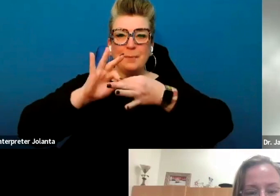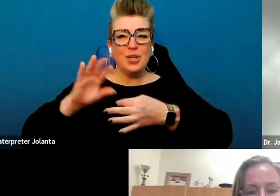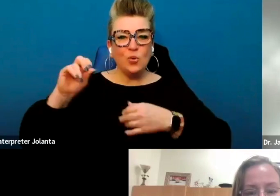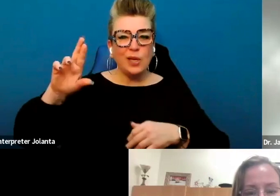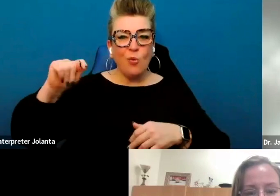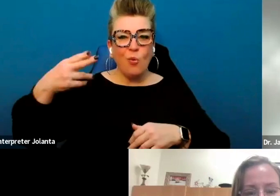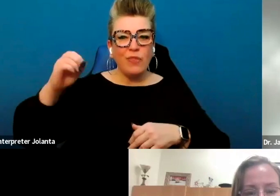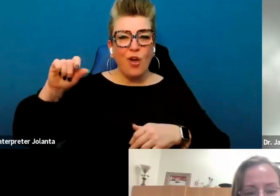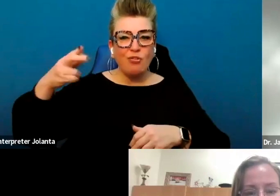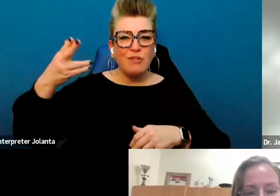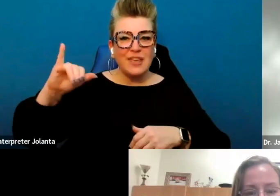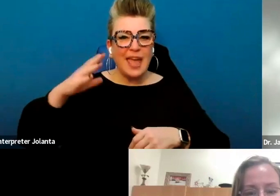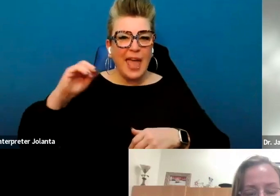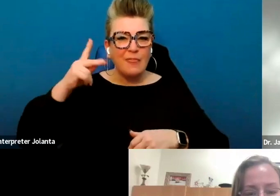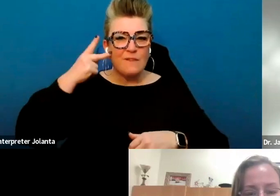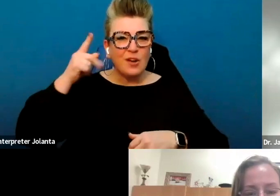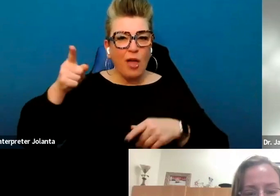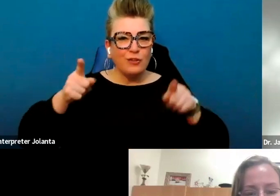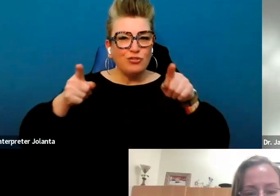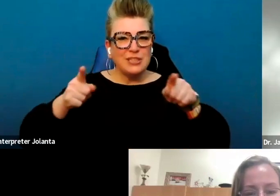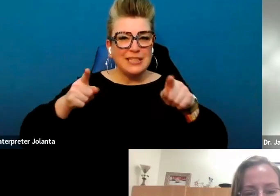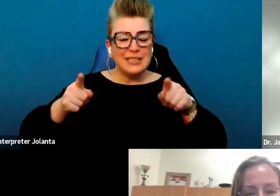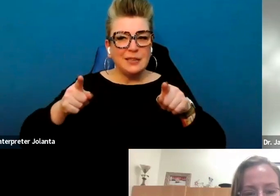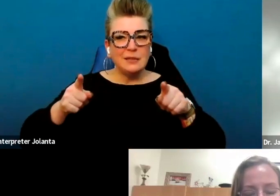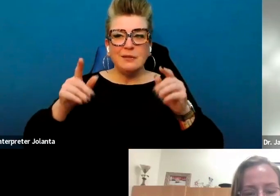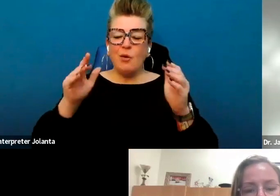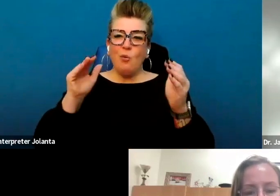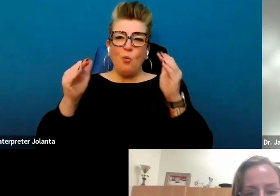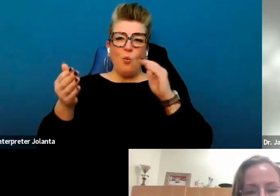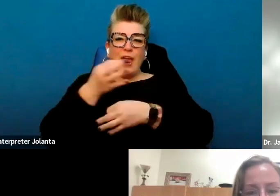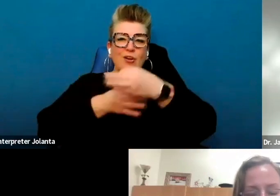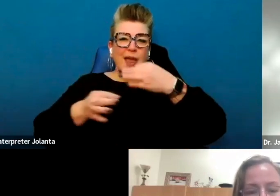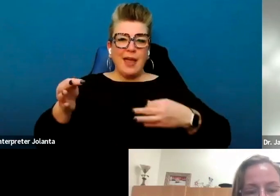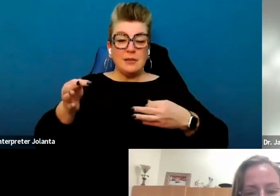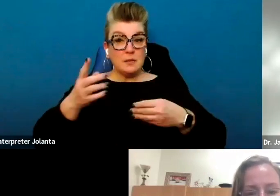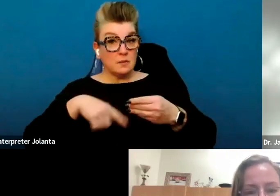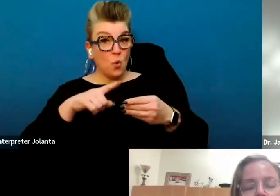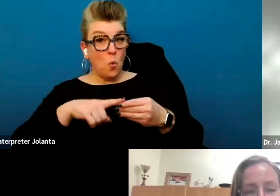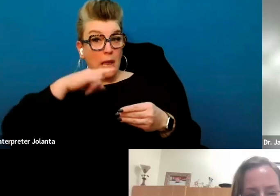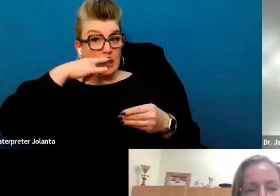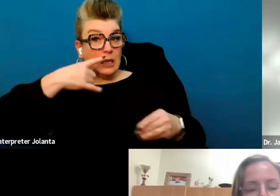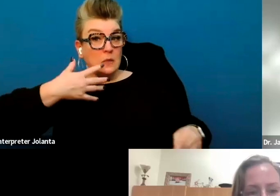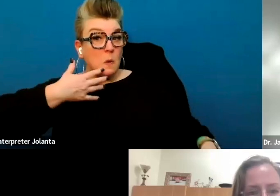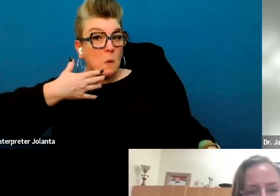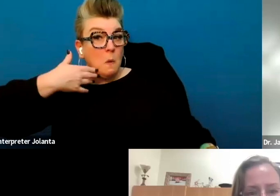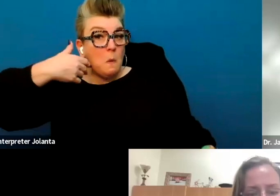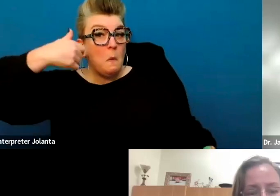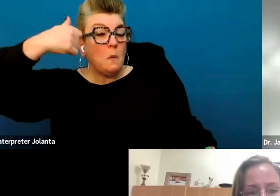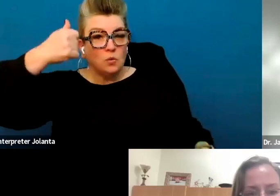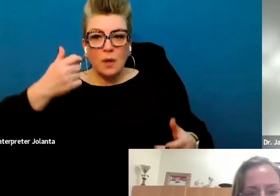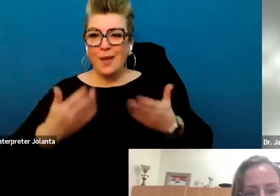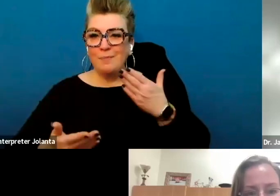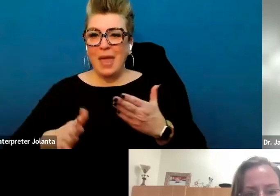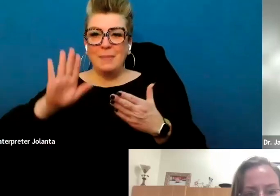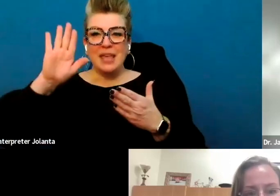orthography and the phonology, whereas kind of when kids get a little bit older, maybe the